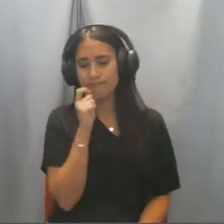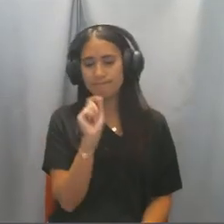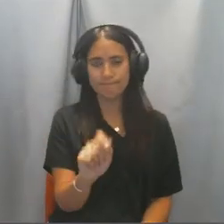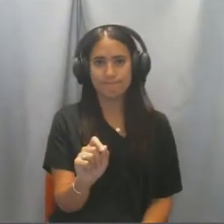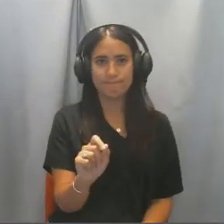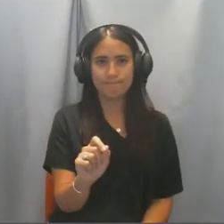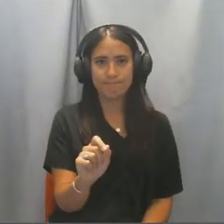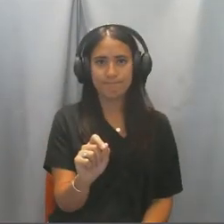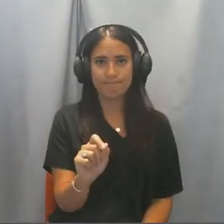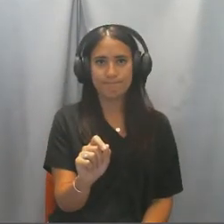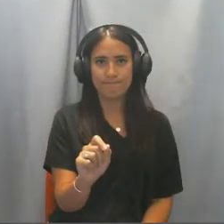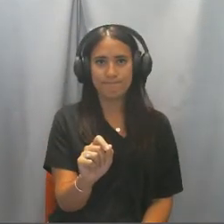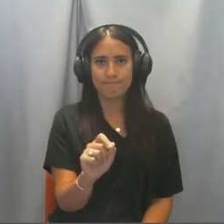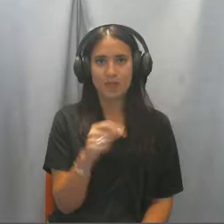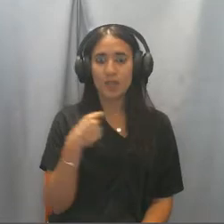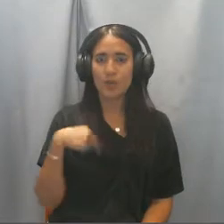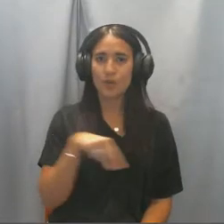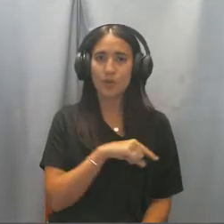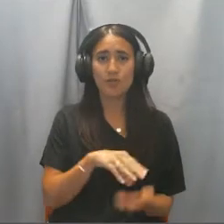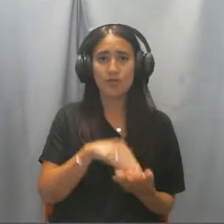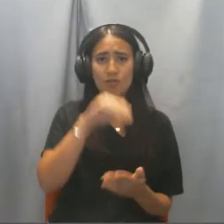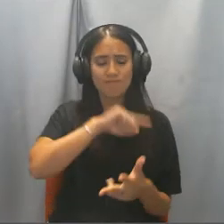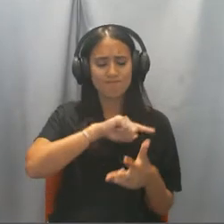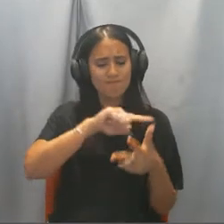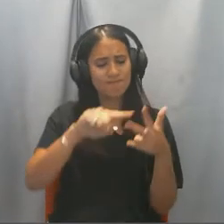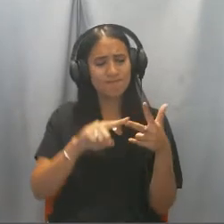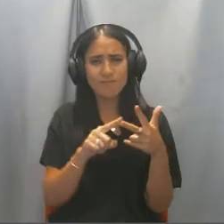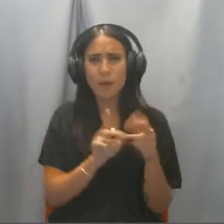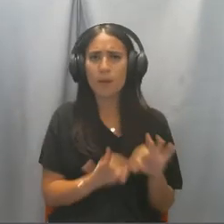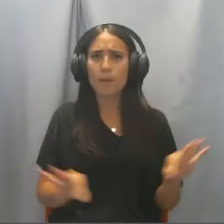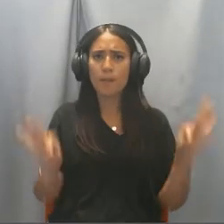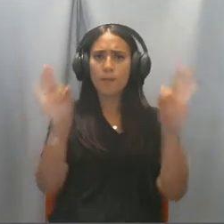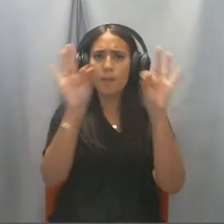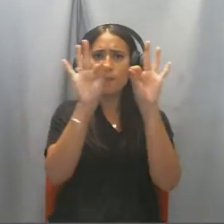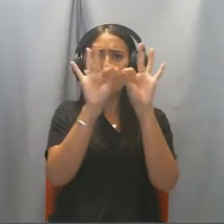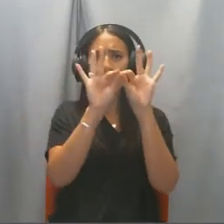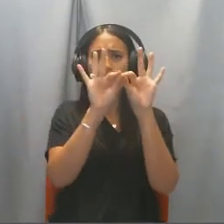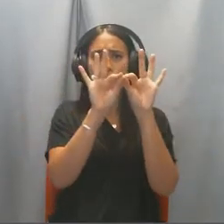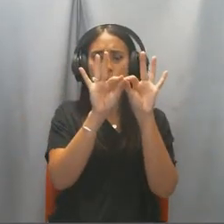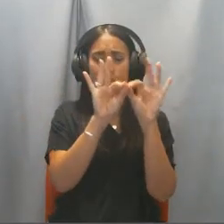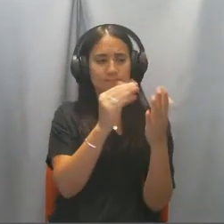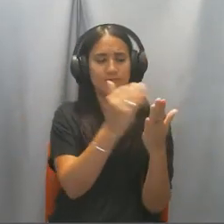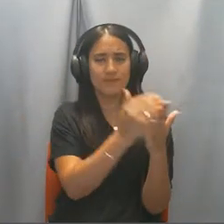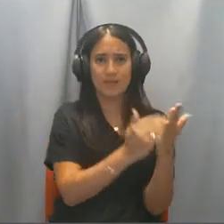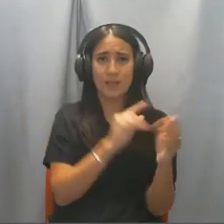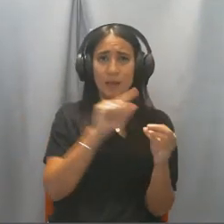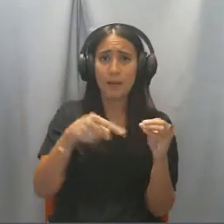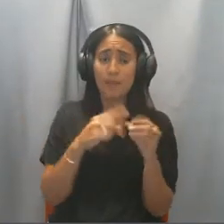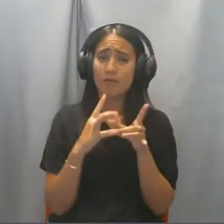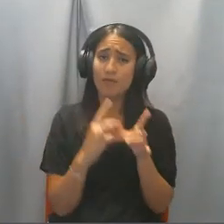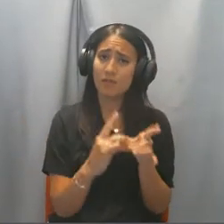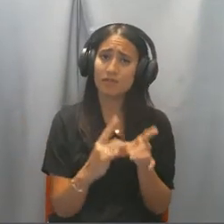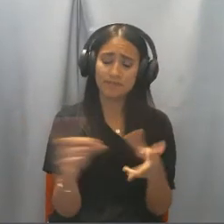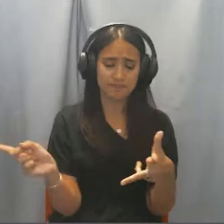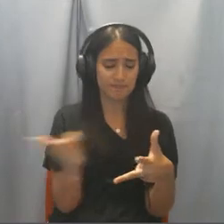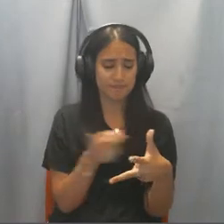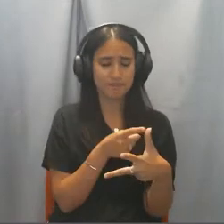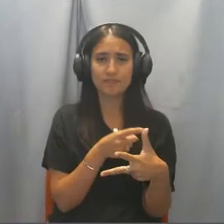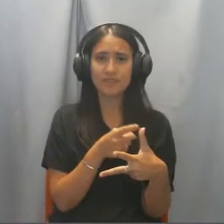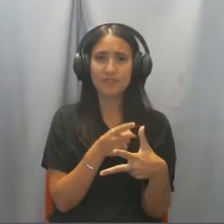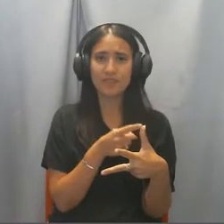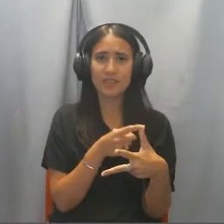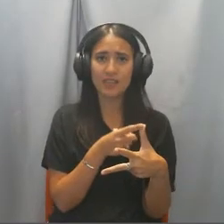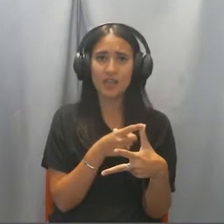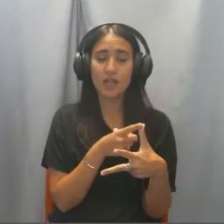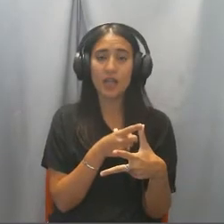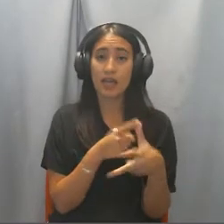We've learned 3 big lessons about relationships. The first is that social connections are really good for us